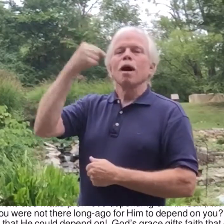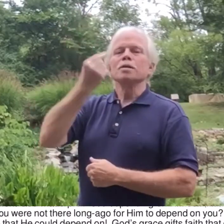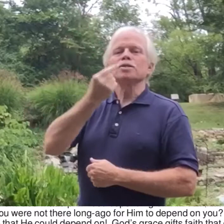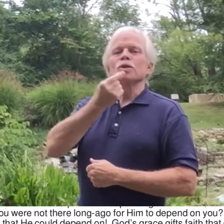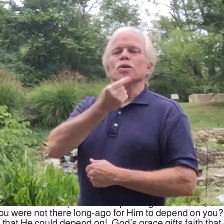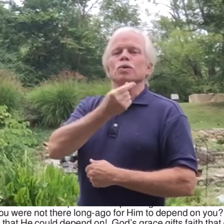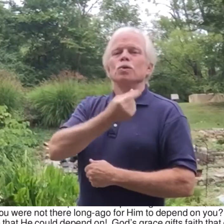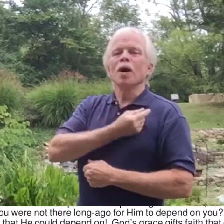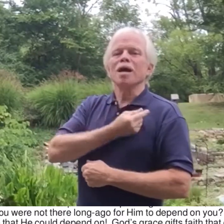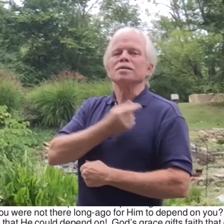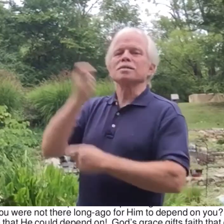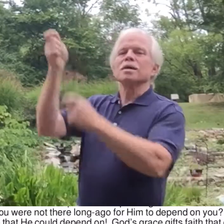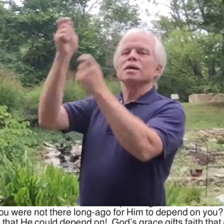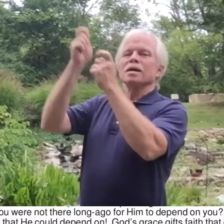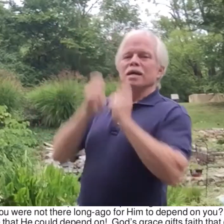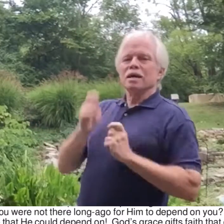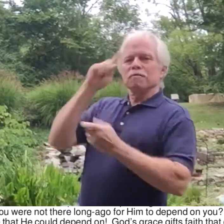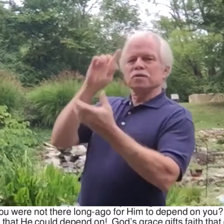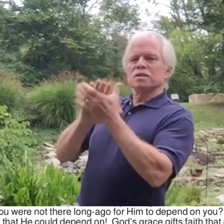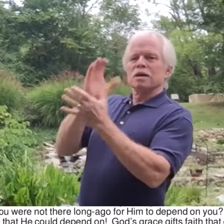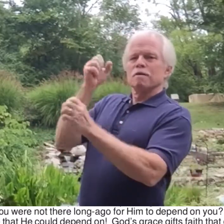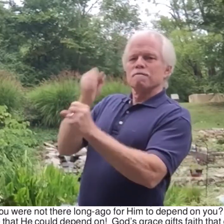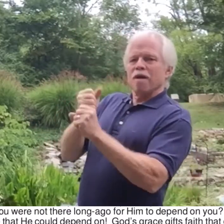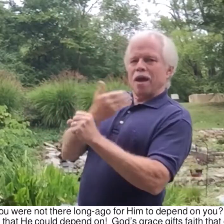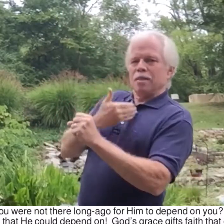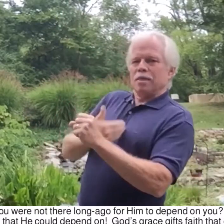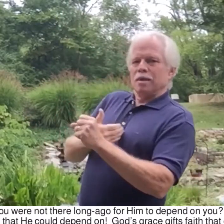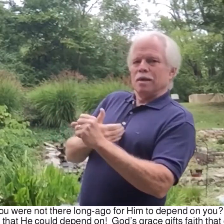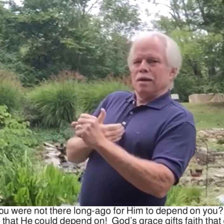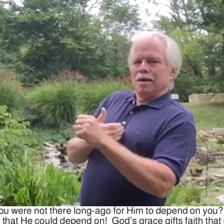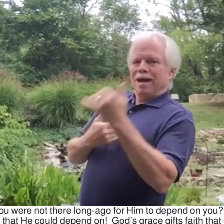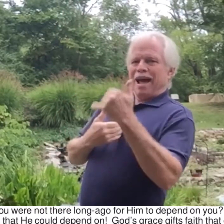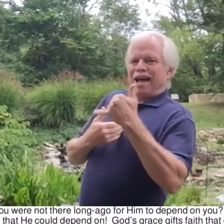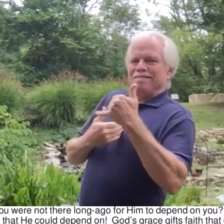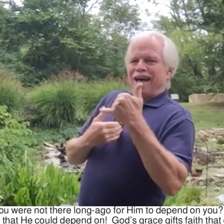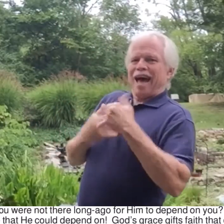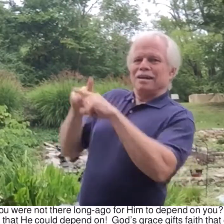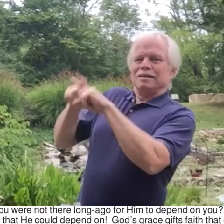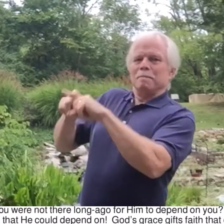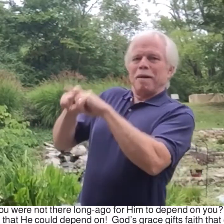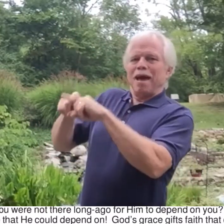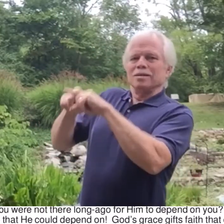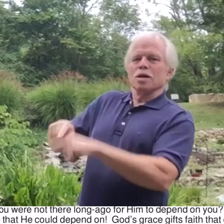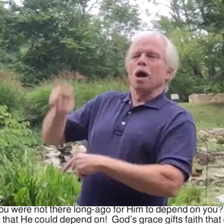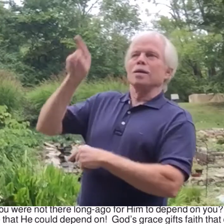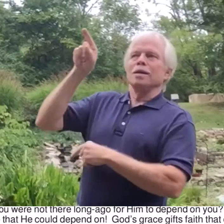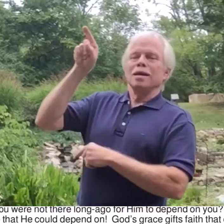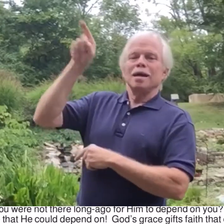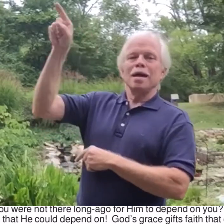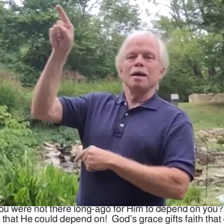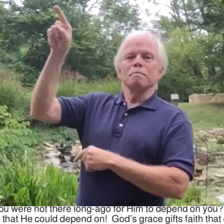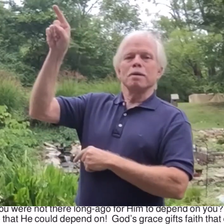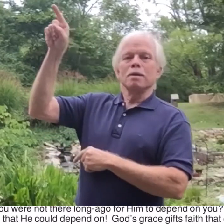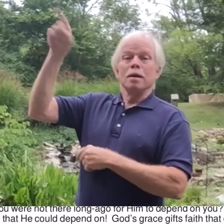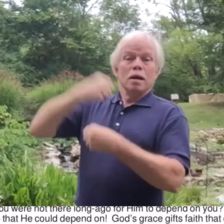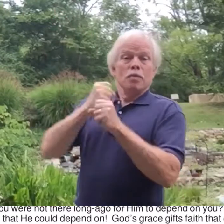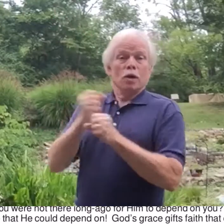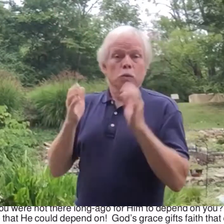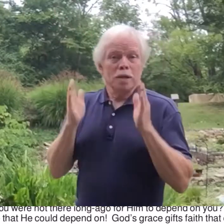God's grace gifts faith, and that depends on Him, the